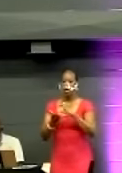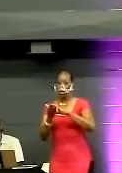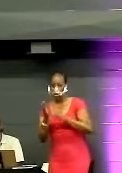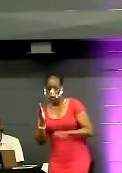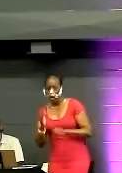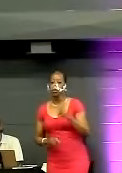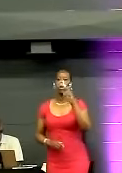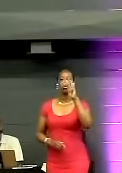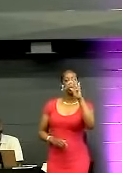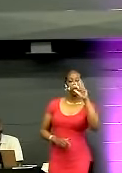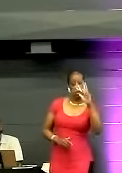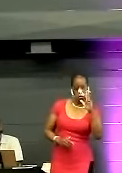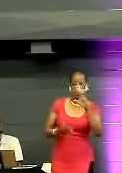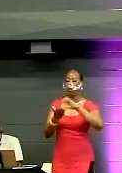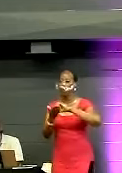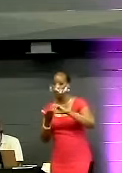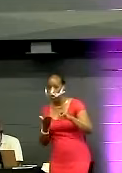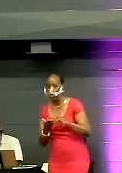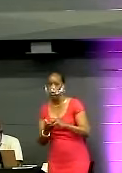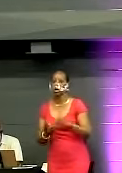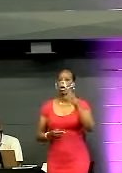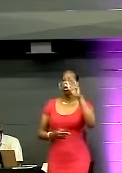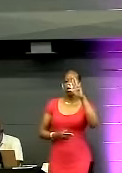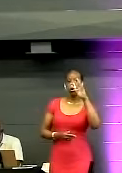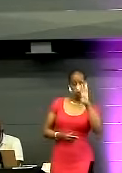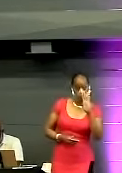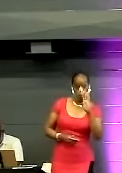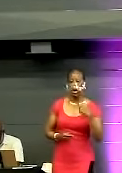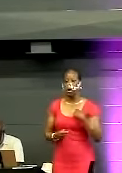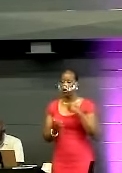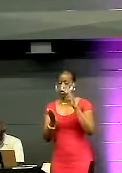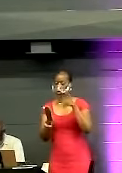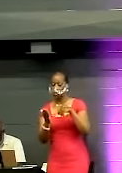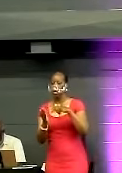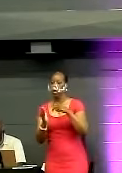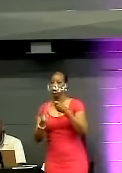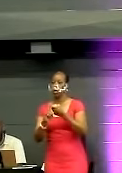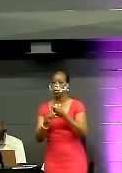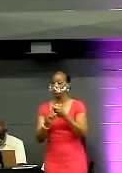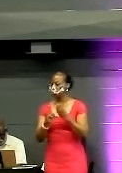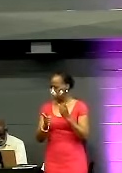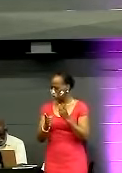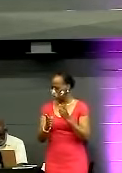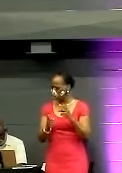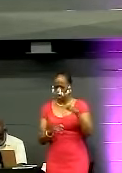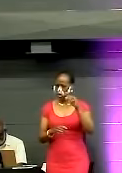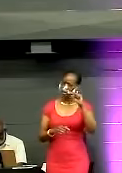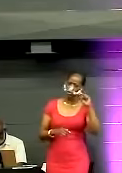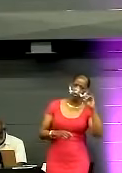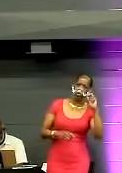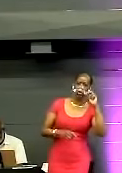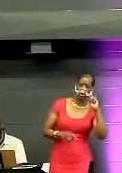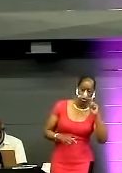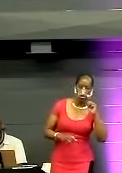23, verse number 34. And I'm going to read it from the Passion Translation.